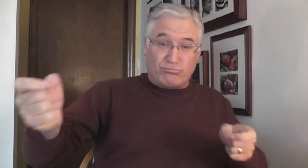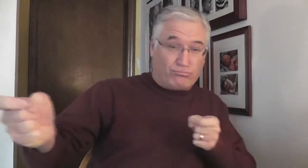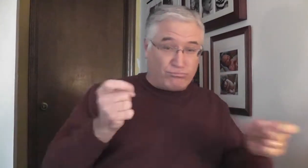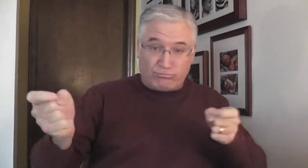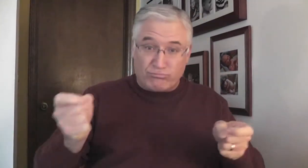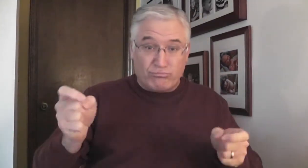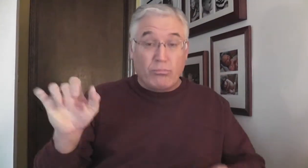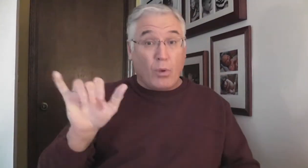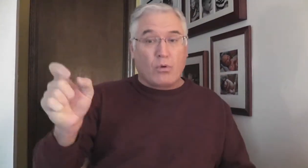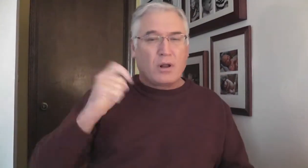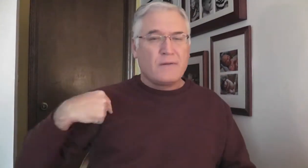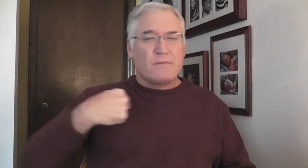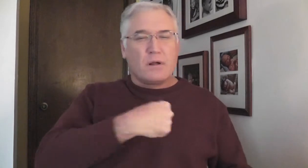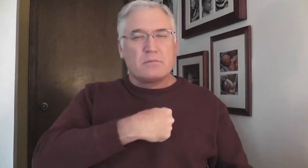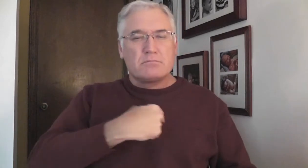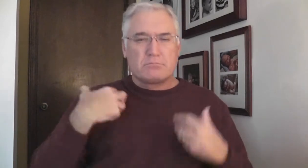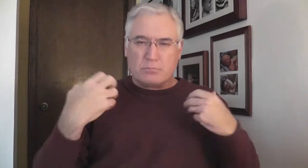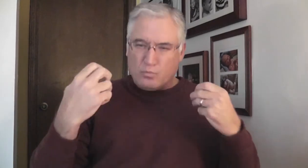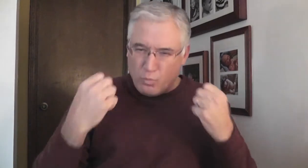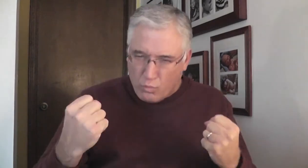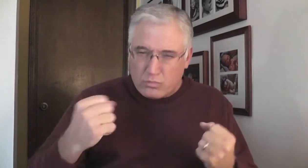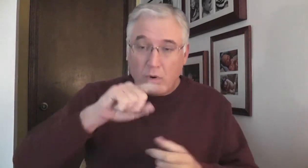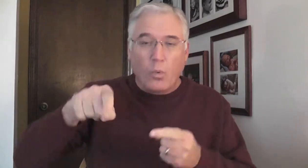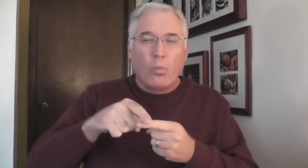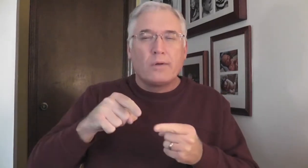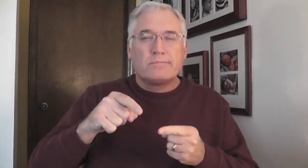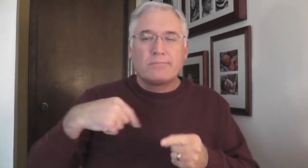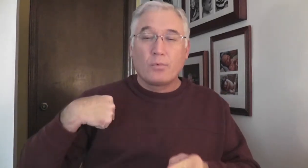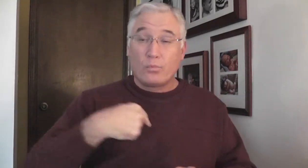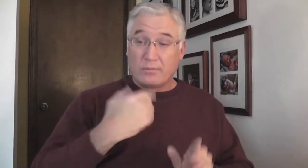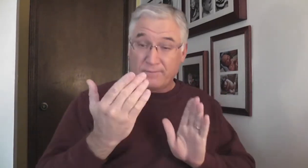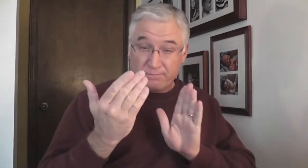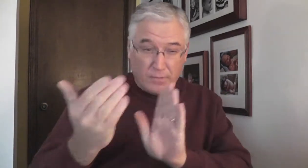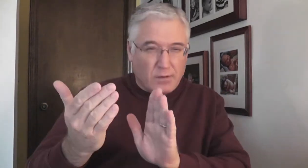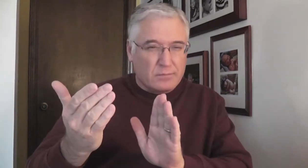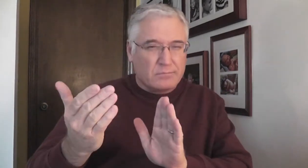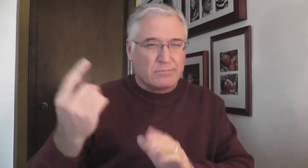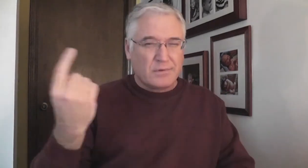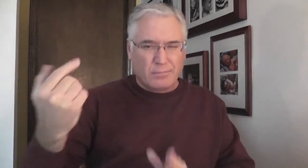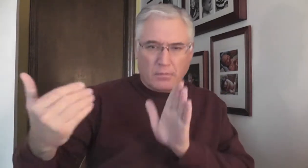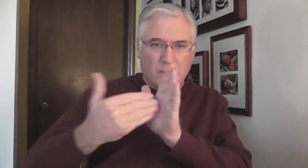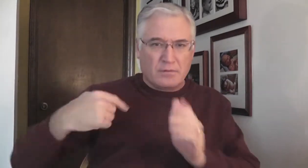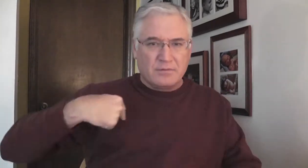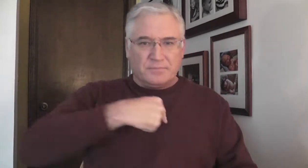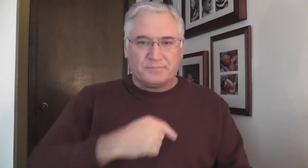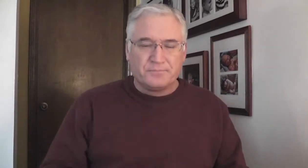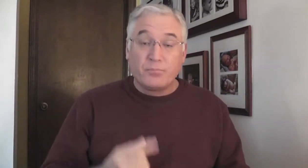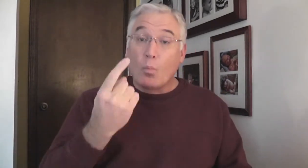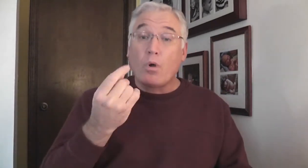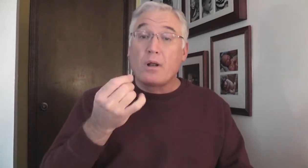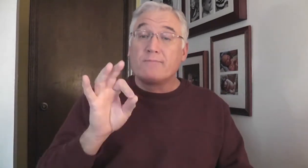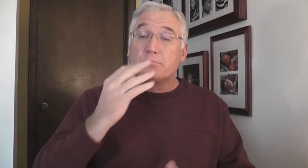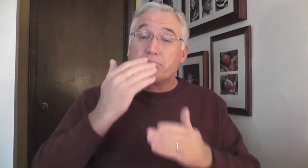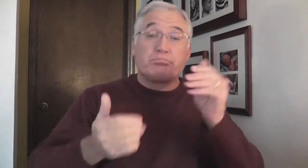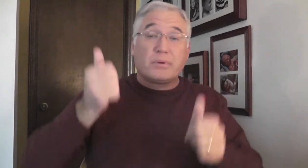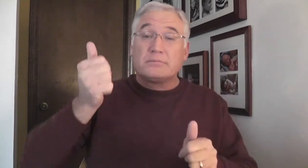God's sovereignty, it also gives us courage when we face things that come against